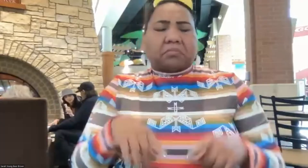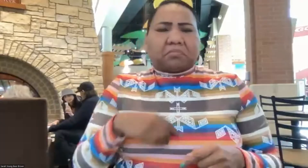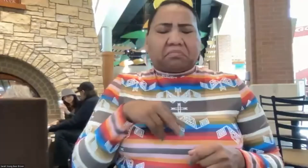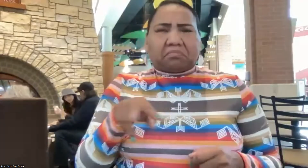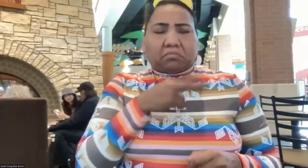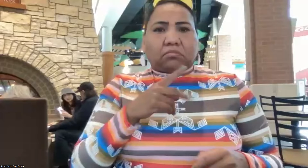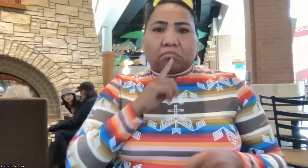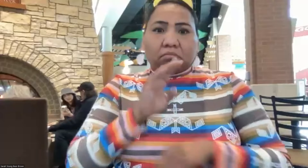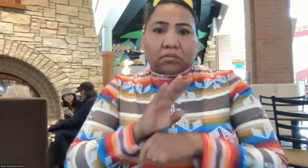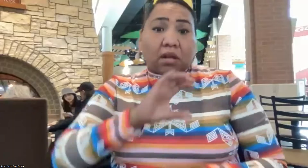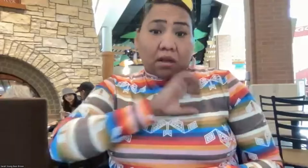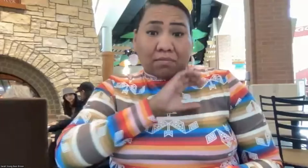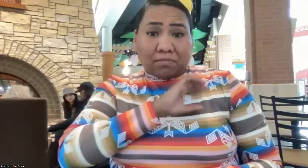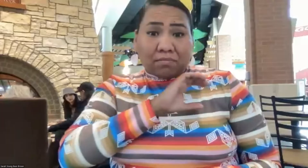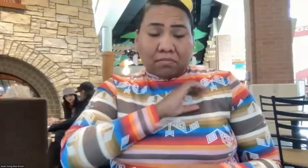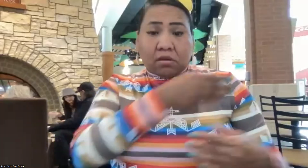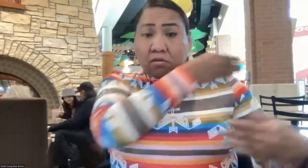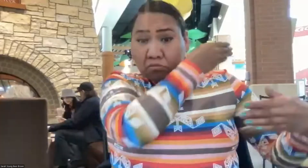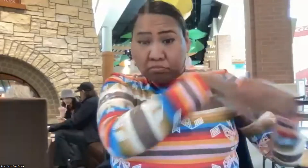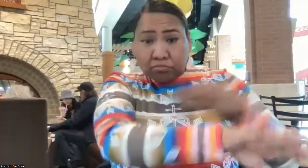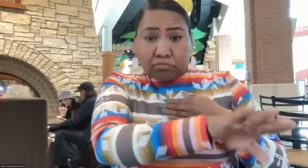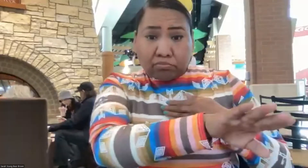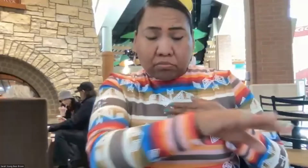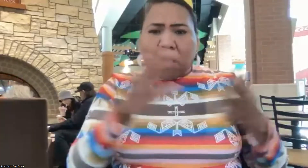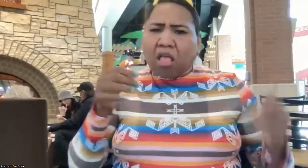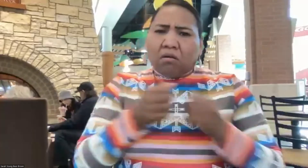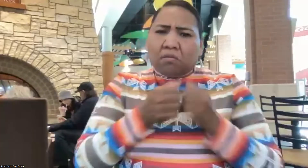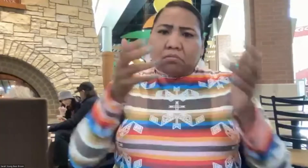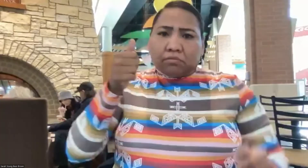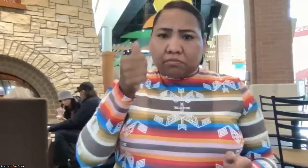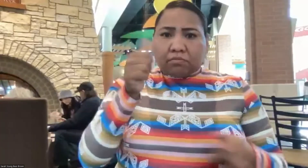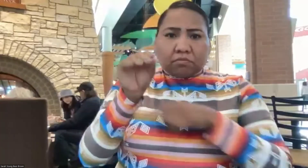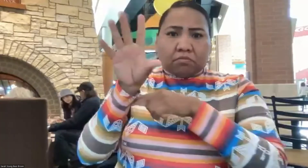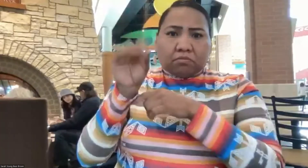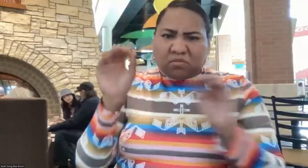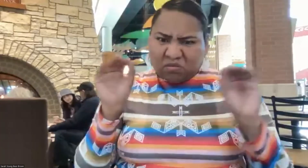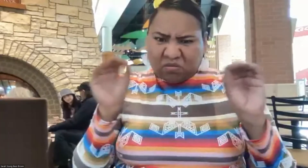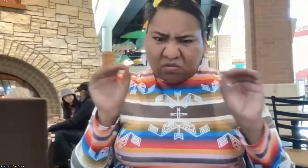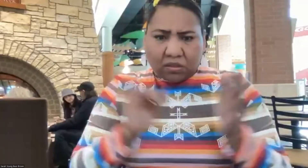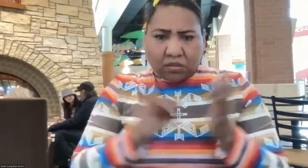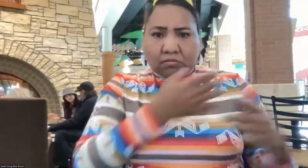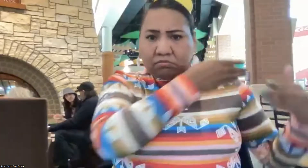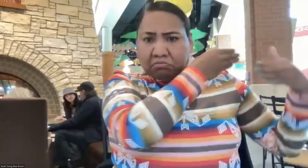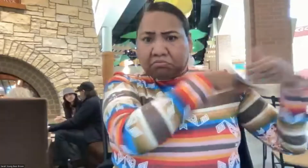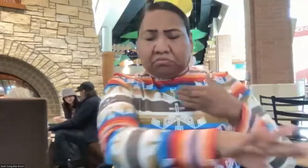I got on my laptop and started talking with them. A policeman came in without ringing the